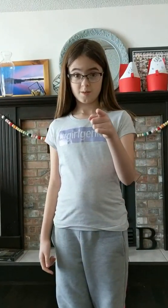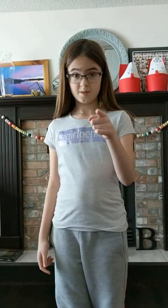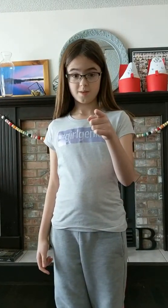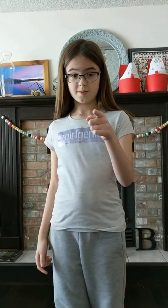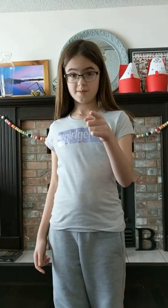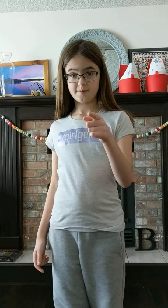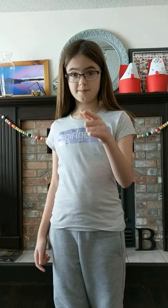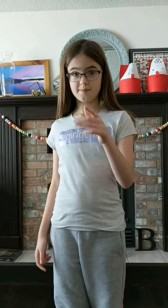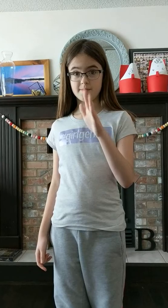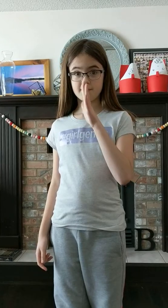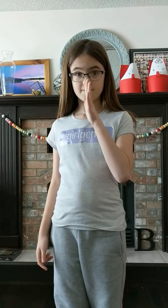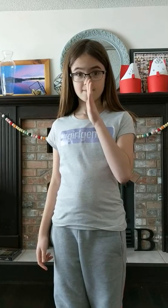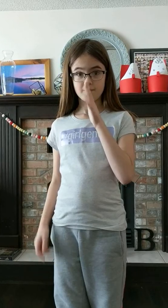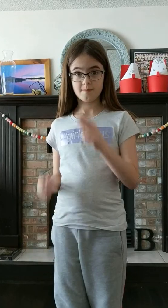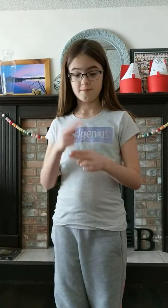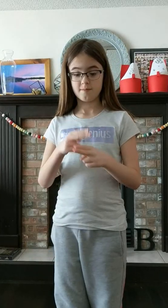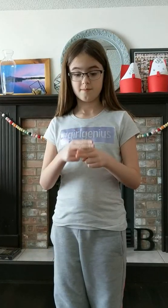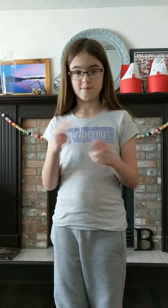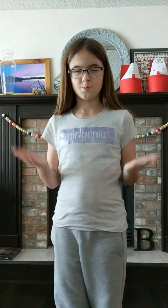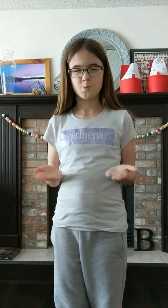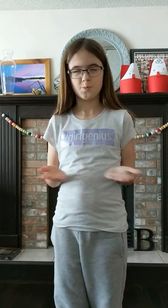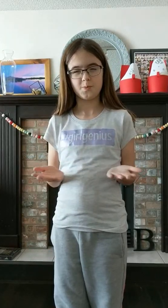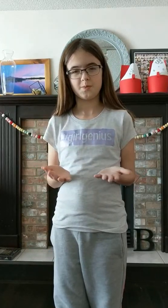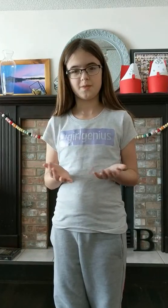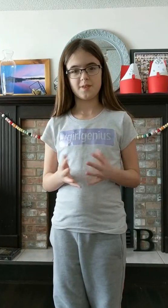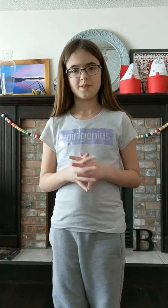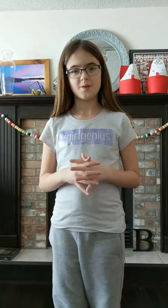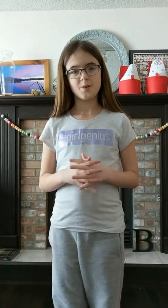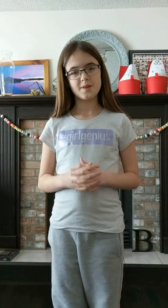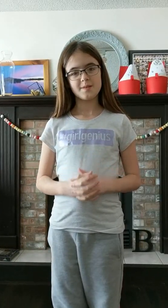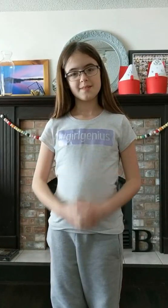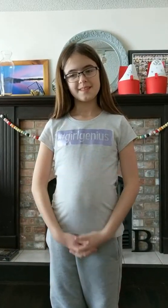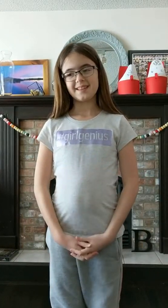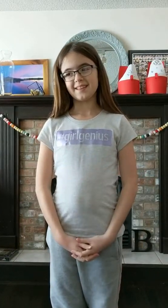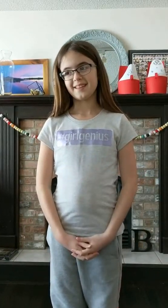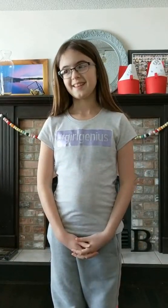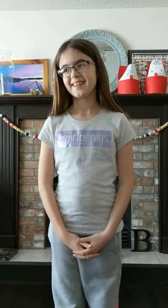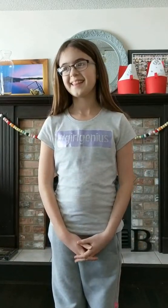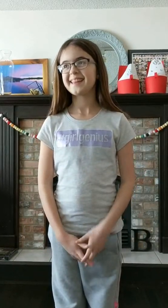Do you like to draw? What about where you live?